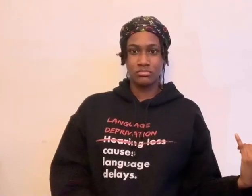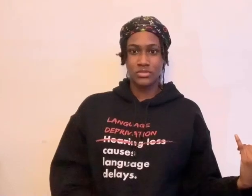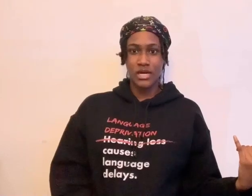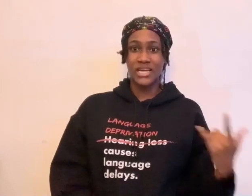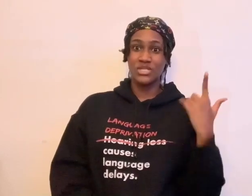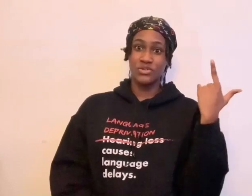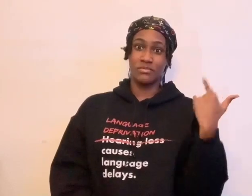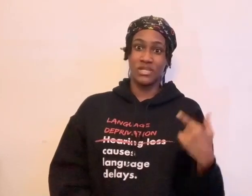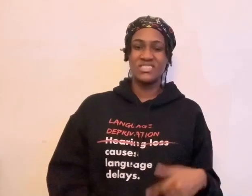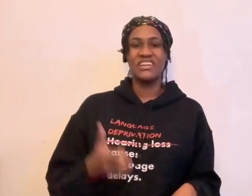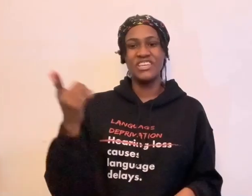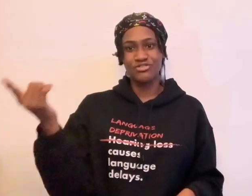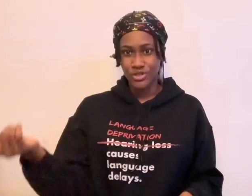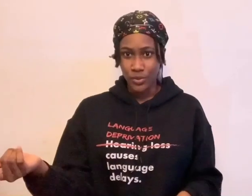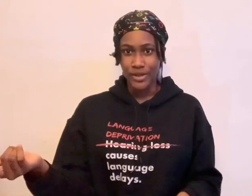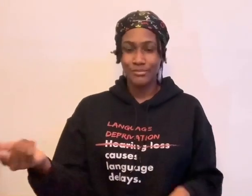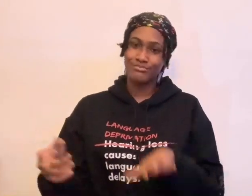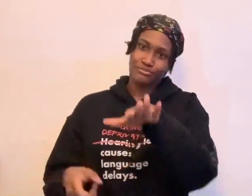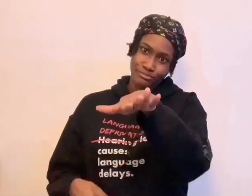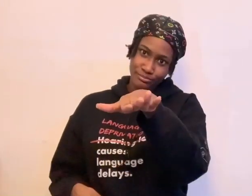I can switch from this to this real quick.